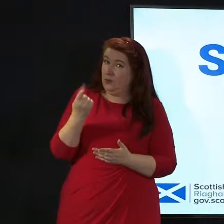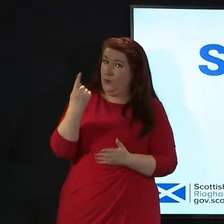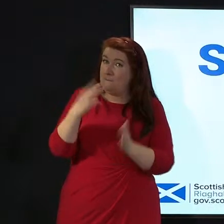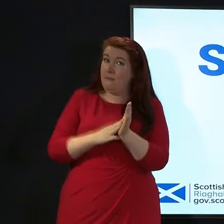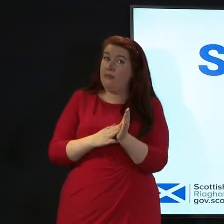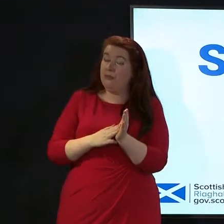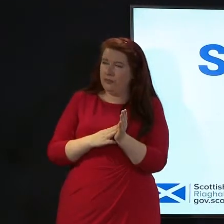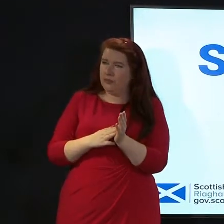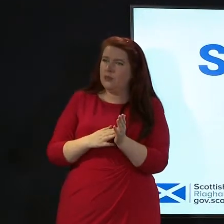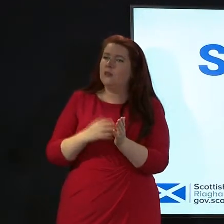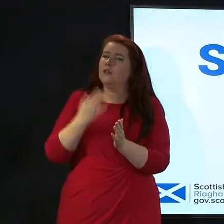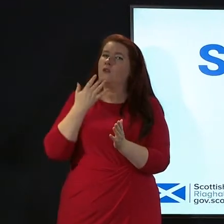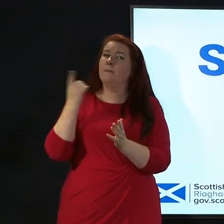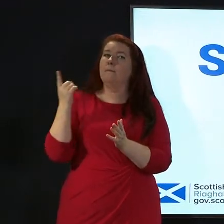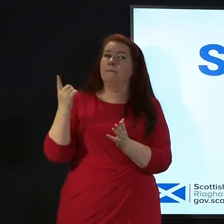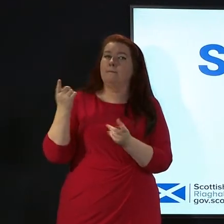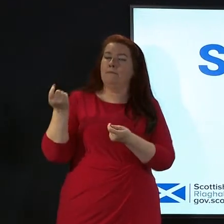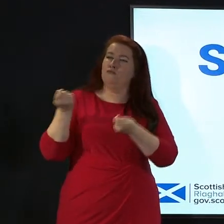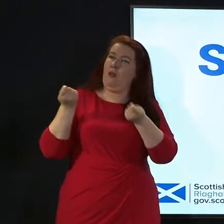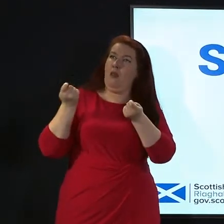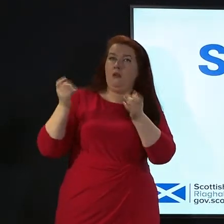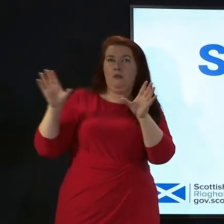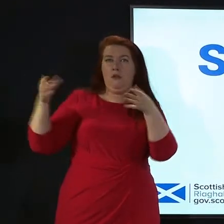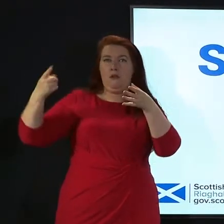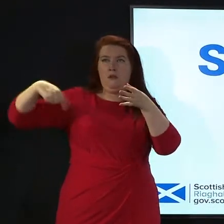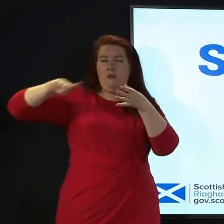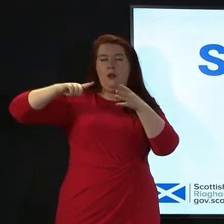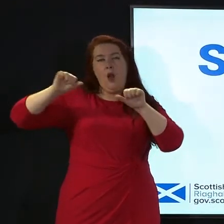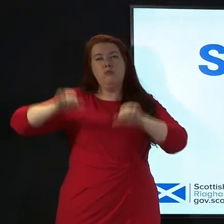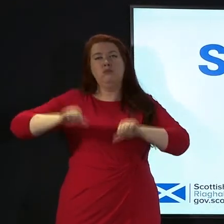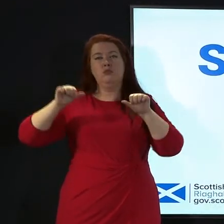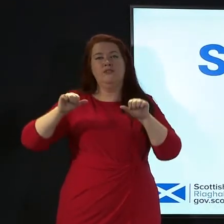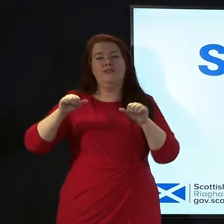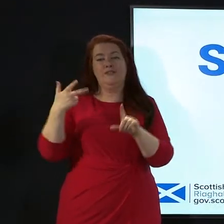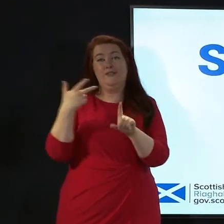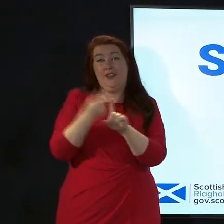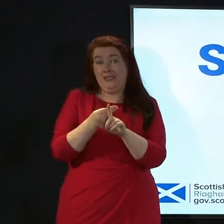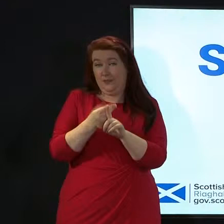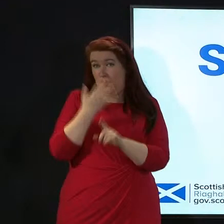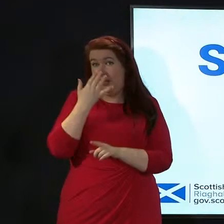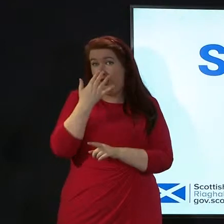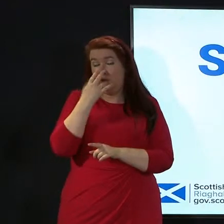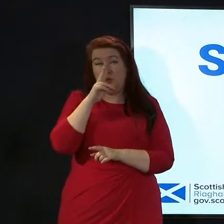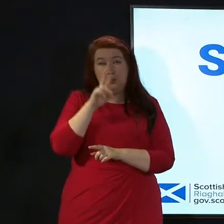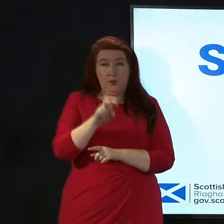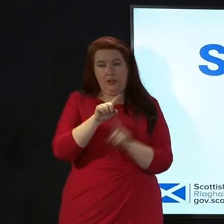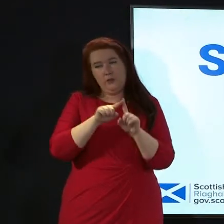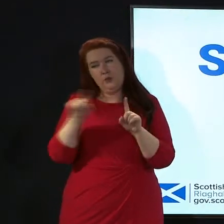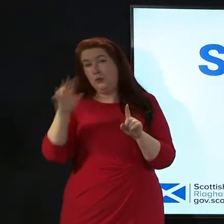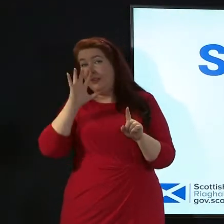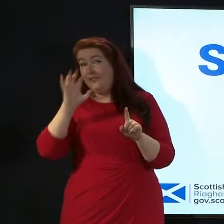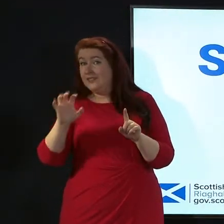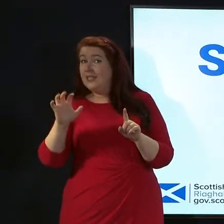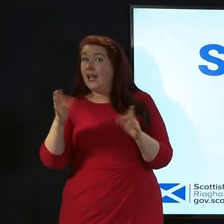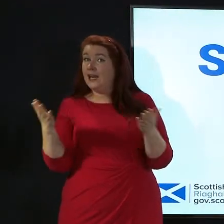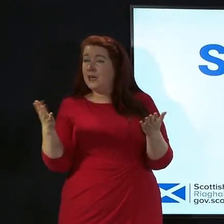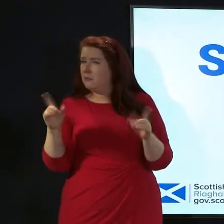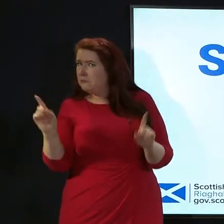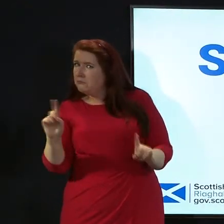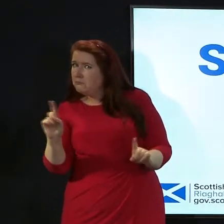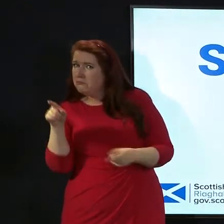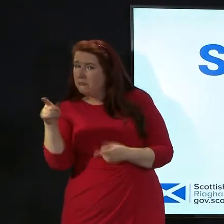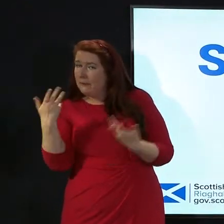the regulator approved the vaccine for 12 to 15 year olds. What